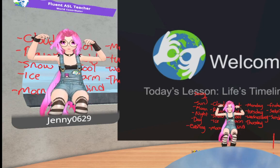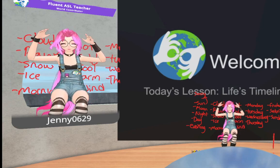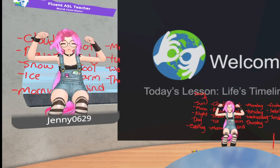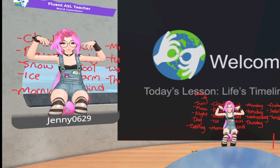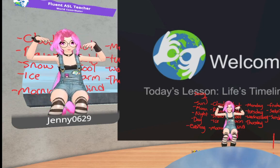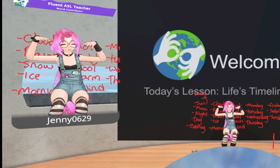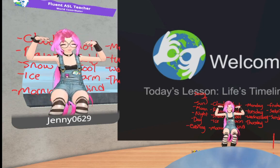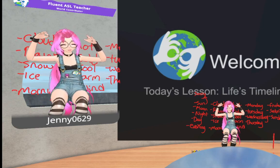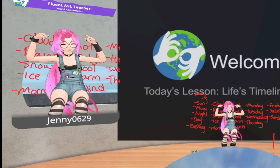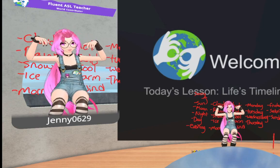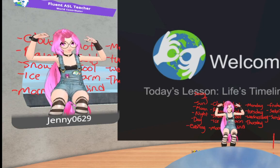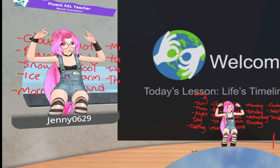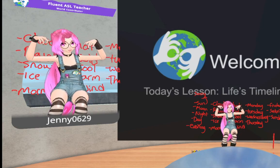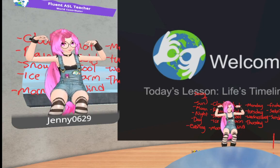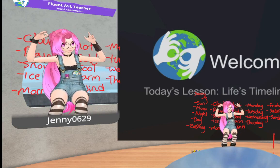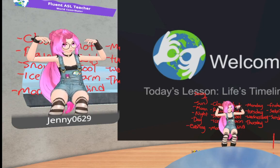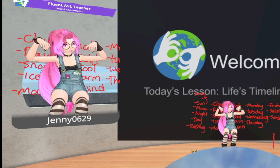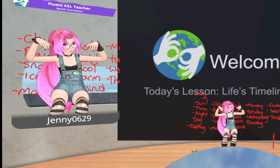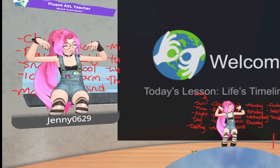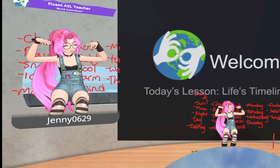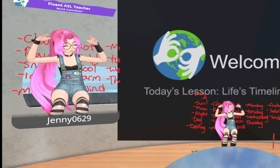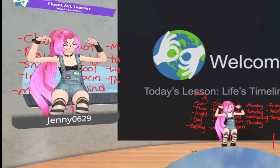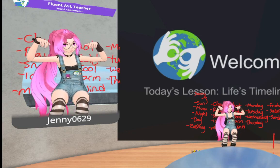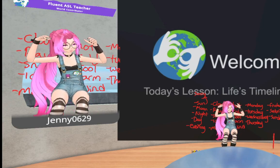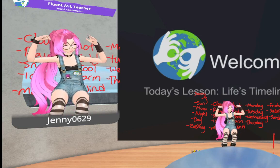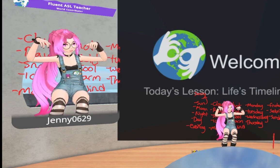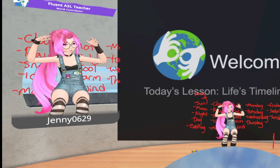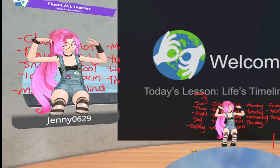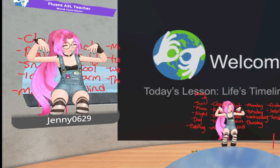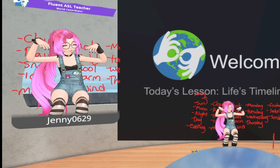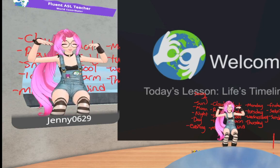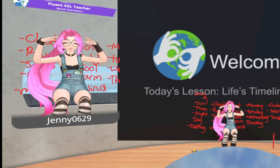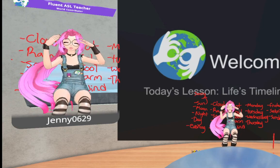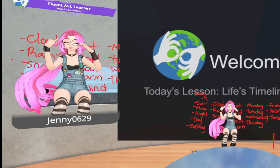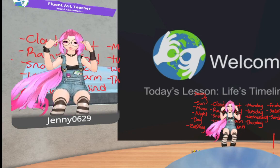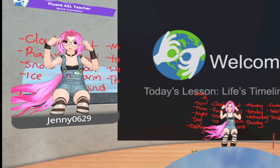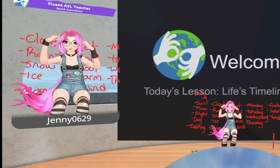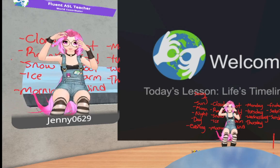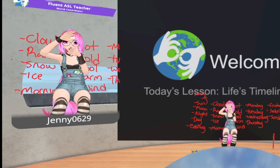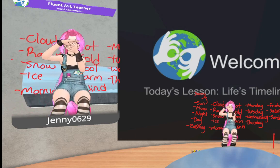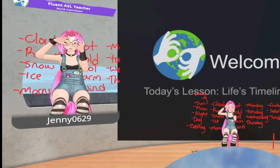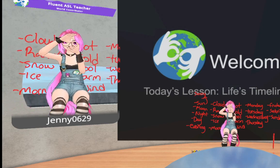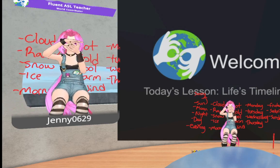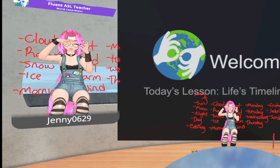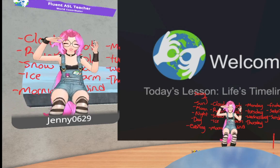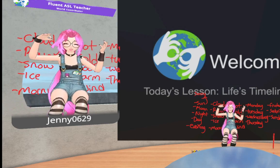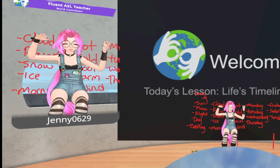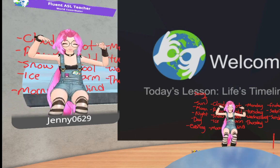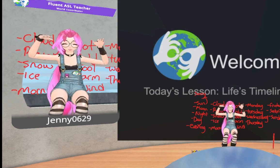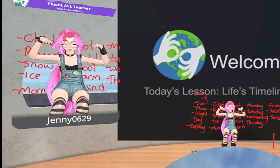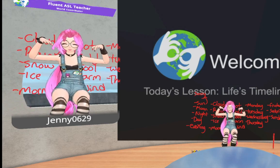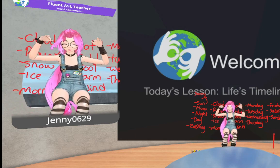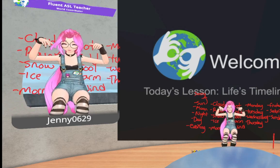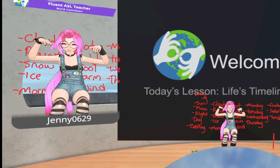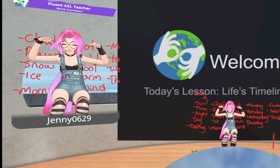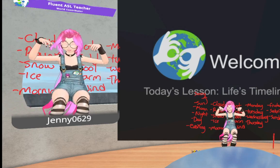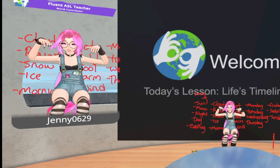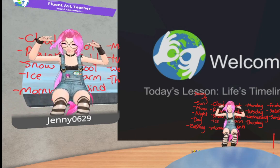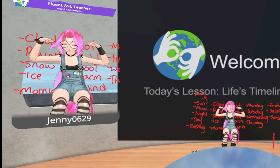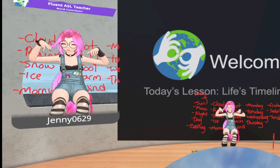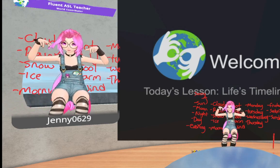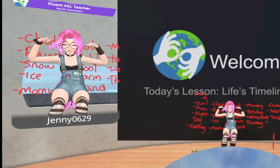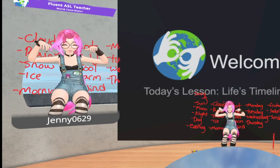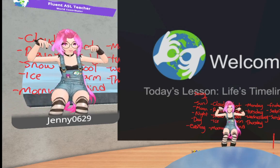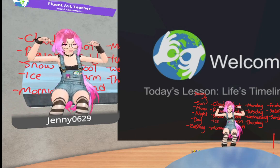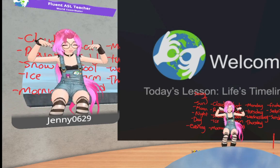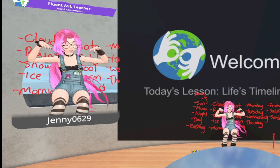Yes. Rain. Rain. Rain. Imagine you have rain clouds here and you're showing